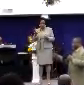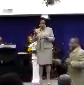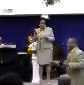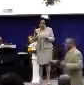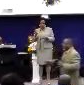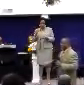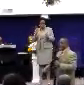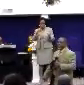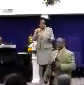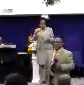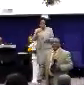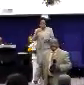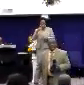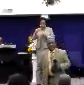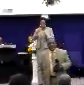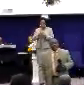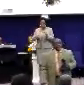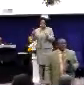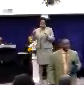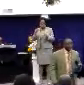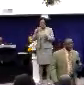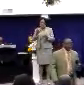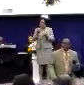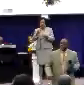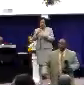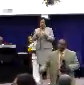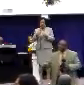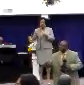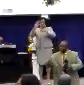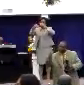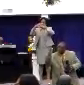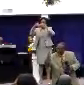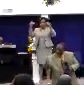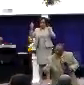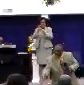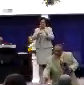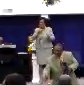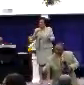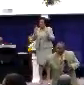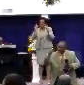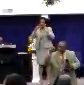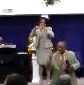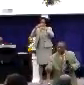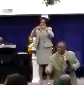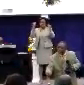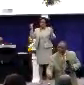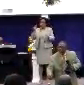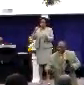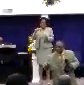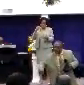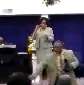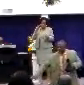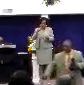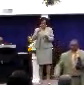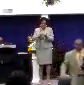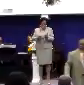want to talk about going to hell. But I can tell you this, everybody ain't going up there. That's right. Huh? So you find out everything that God said don't do,